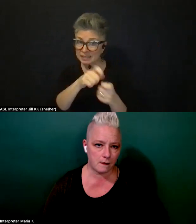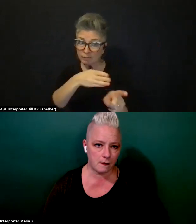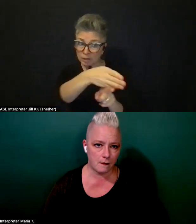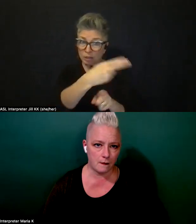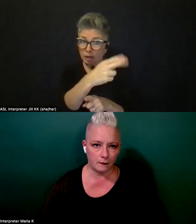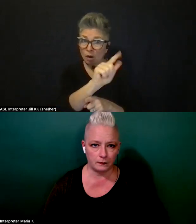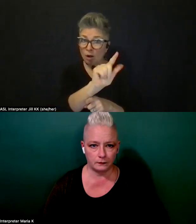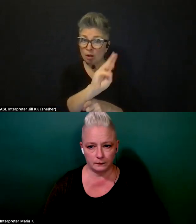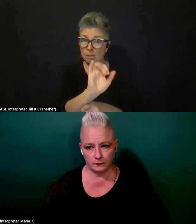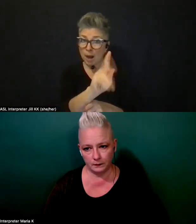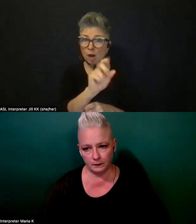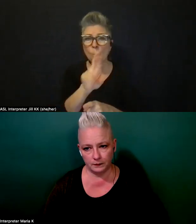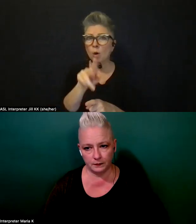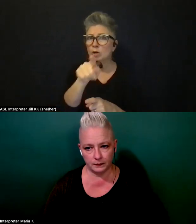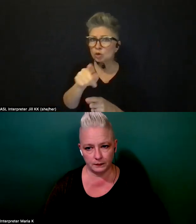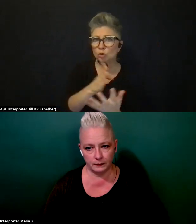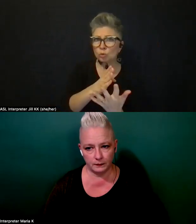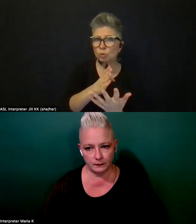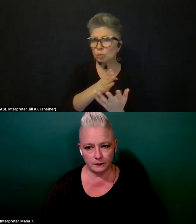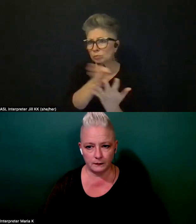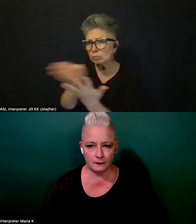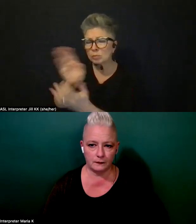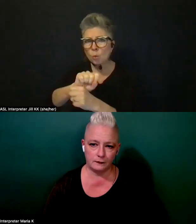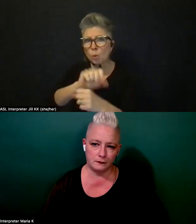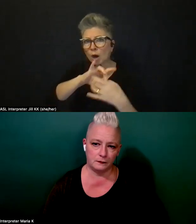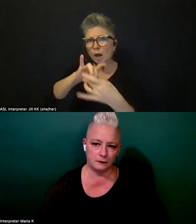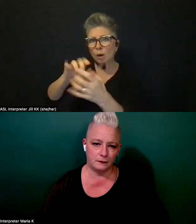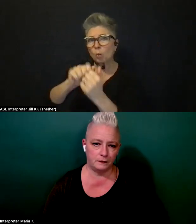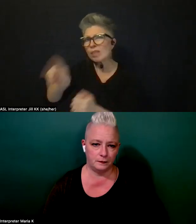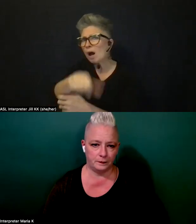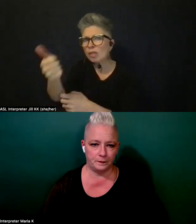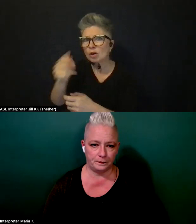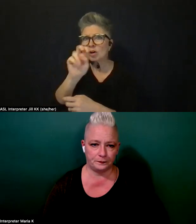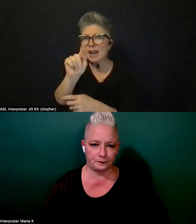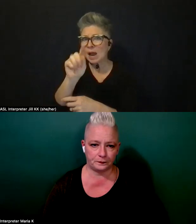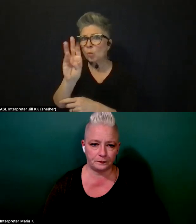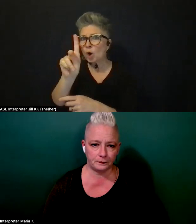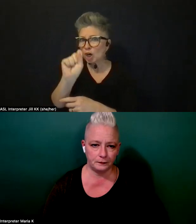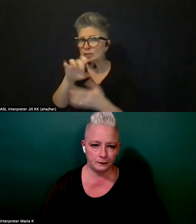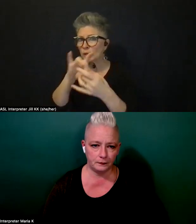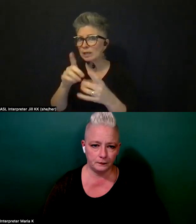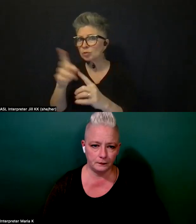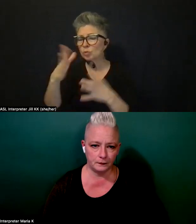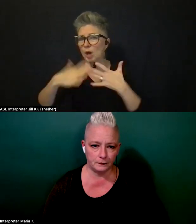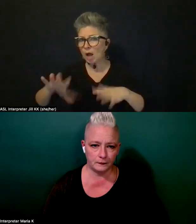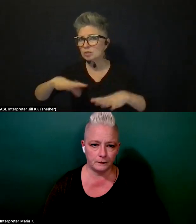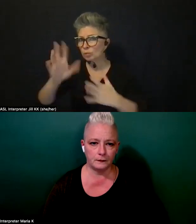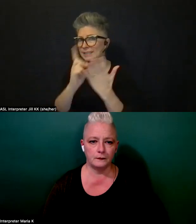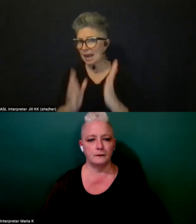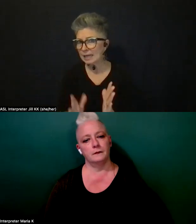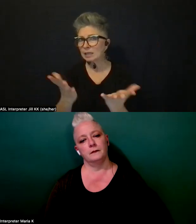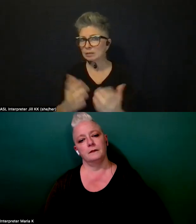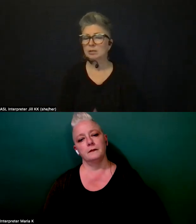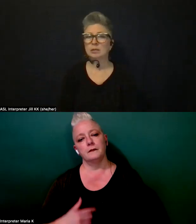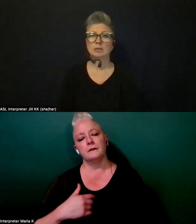like branch out different networks with the costume designing? I've worked for a bunch of different networks. I work